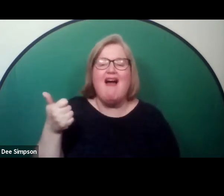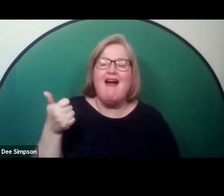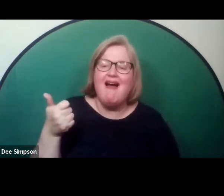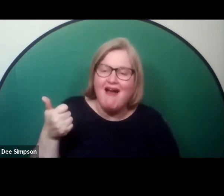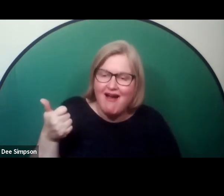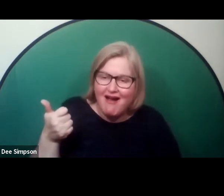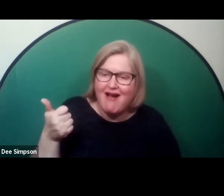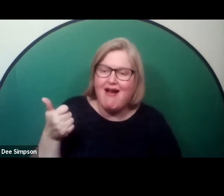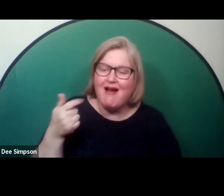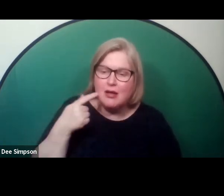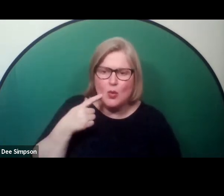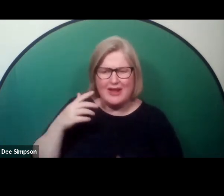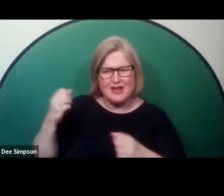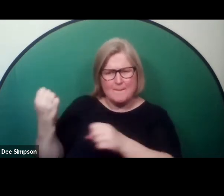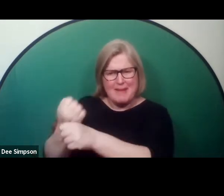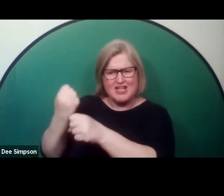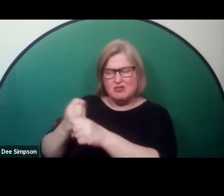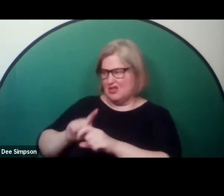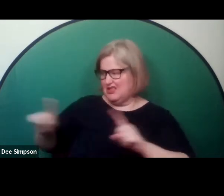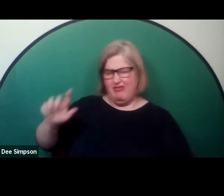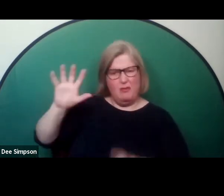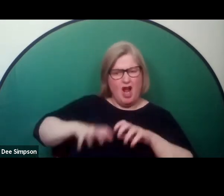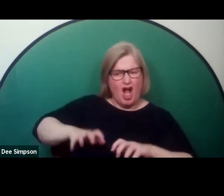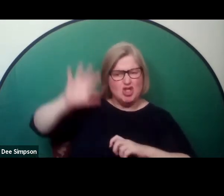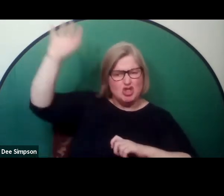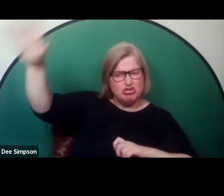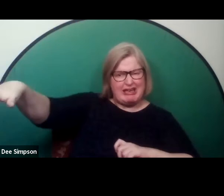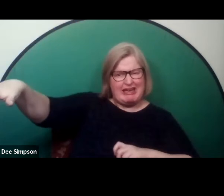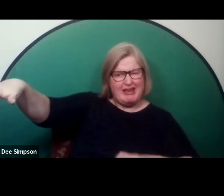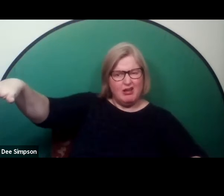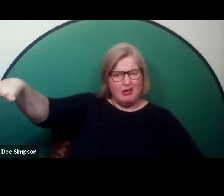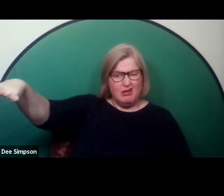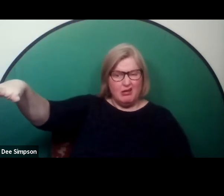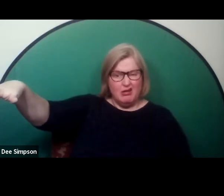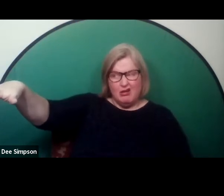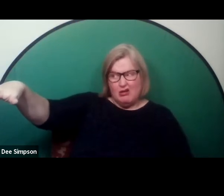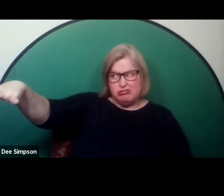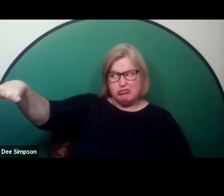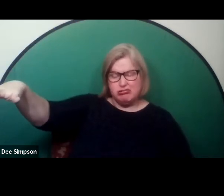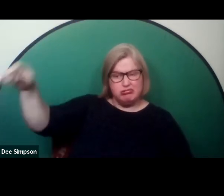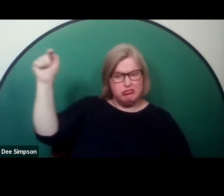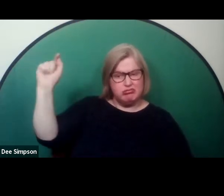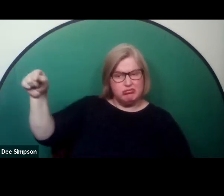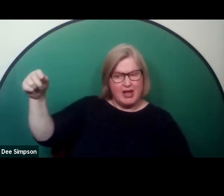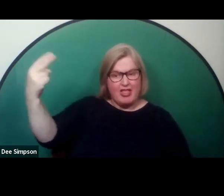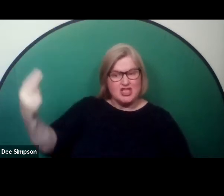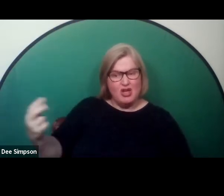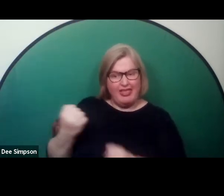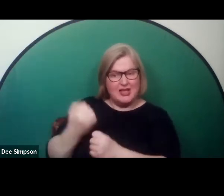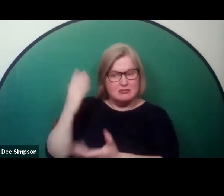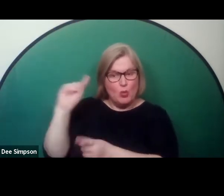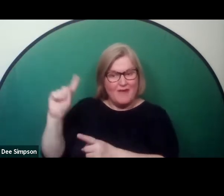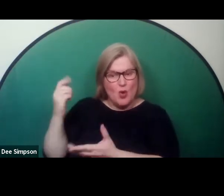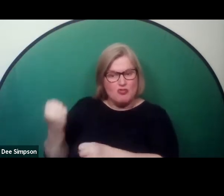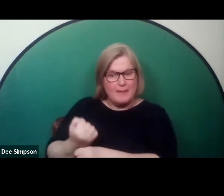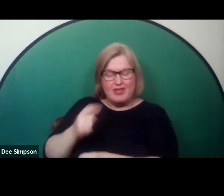manufacturers are far away on another continent, there's no benefit to them to design something with repair in mind. That's not